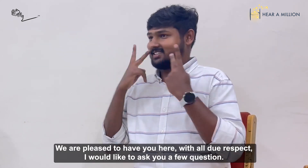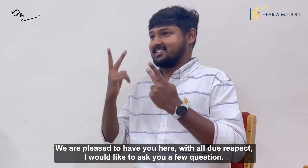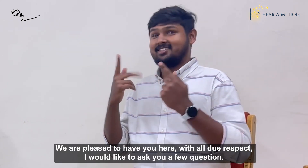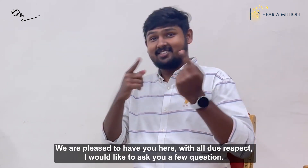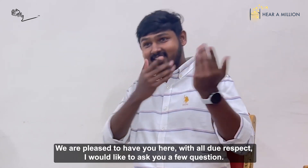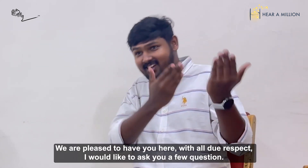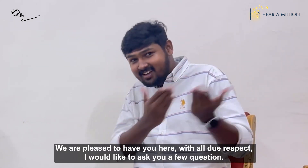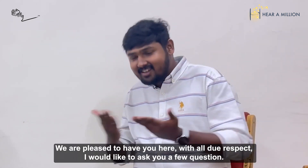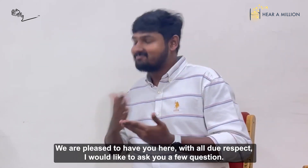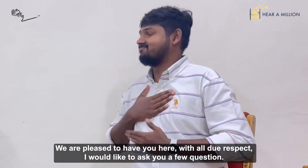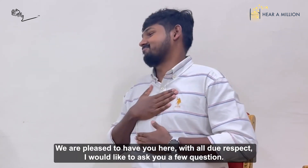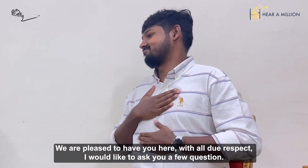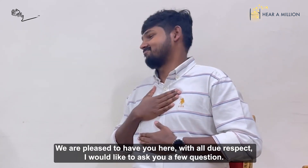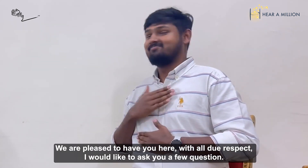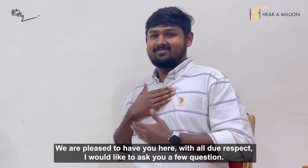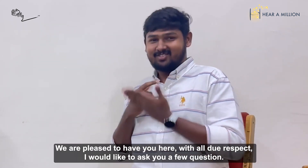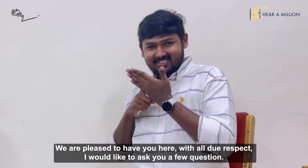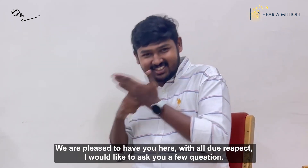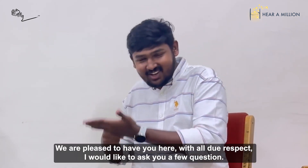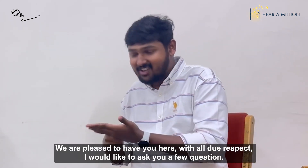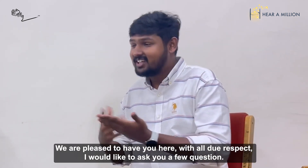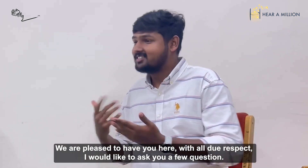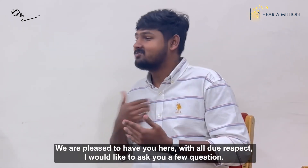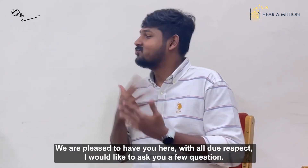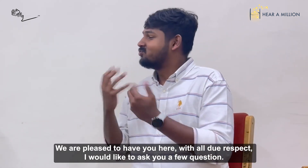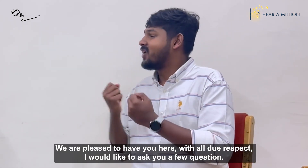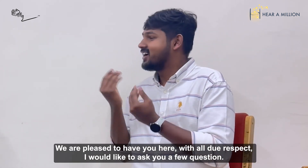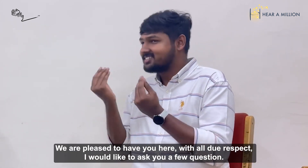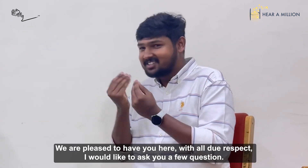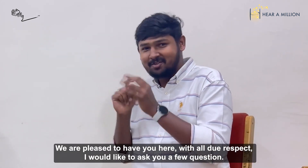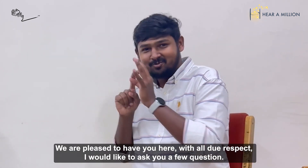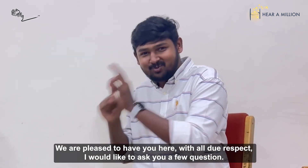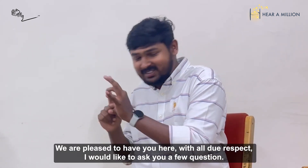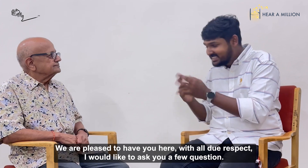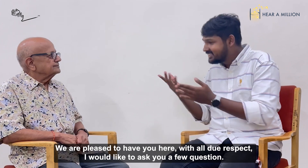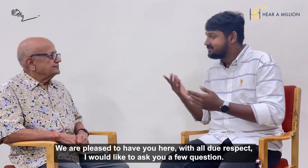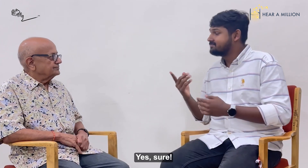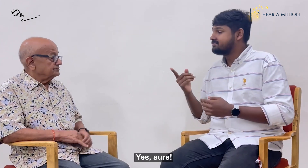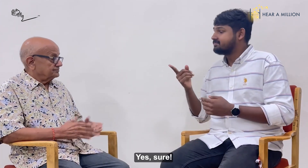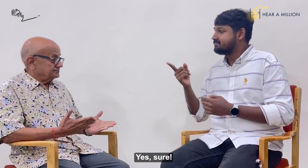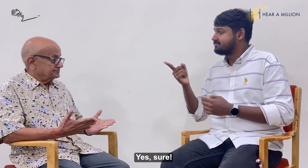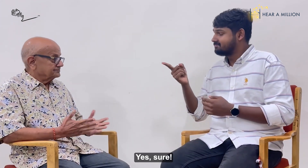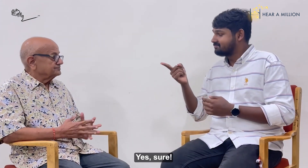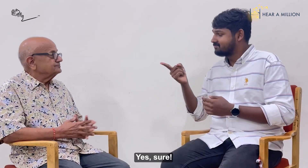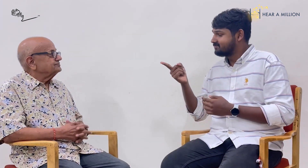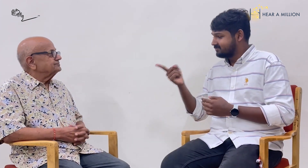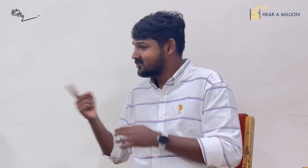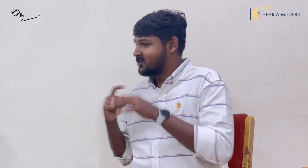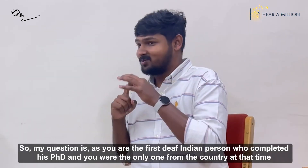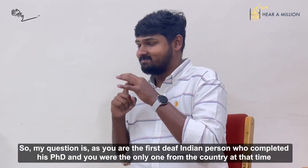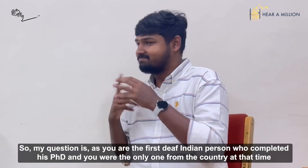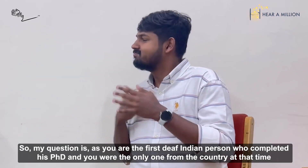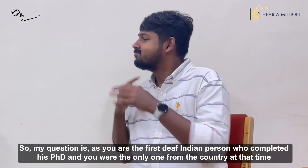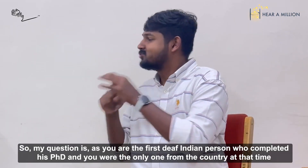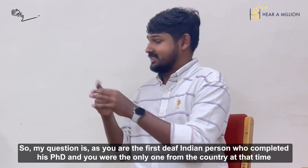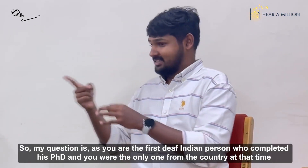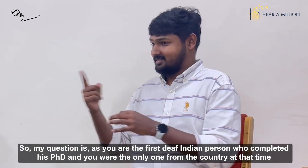We are pleased to have you here. With all due respect, I would like to ask you a few questions. Yes, sure. So my